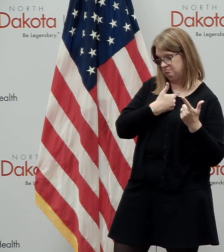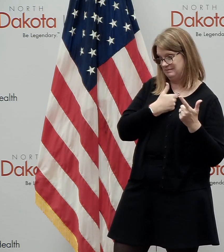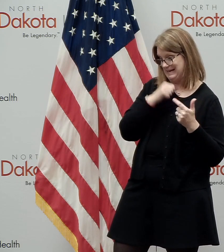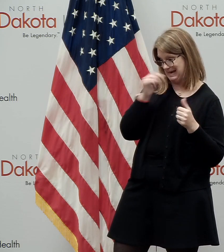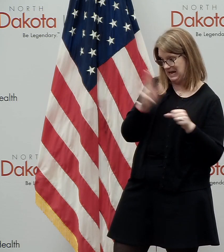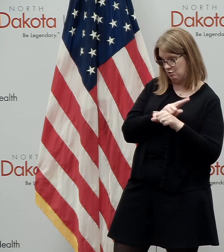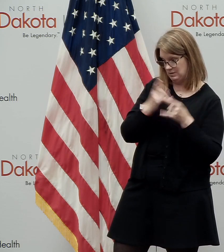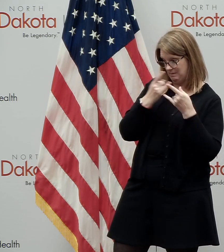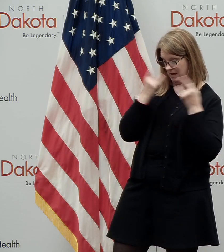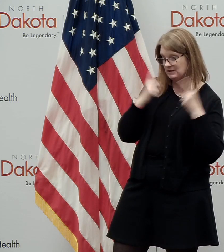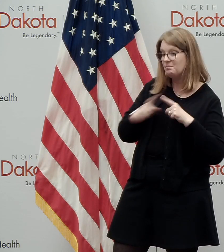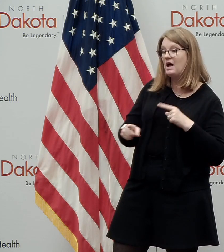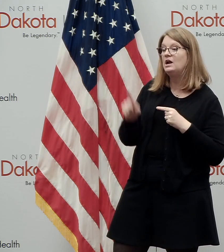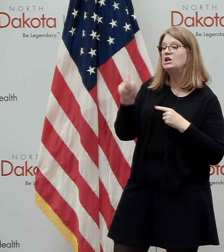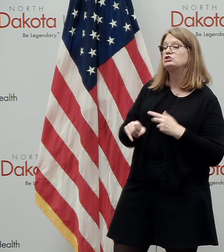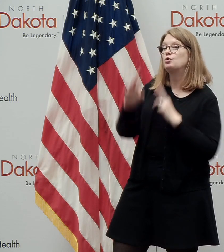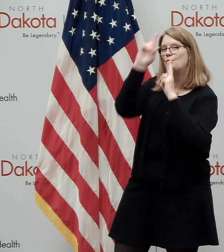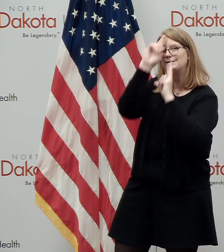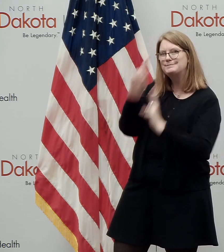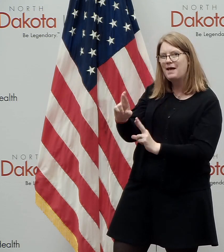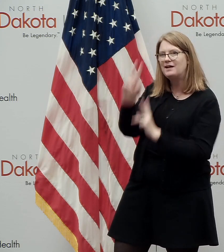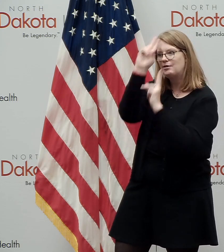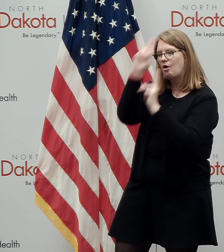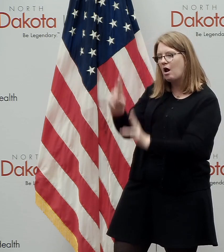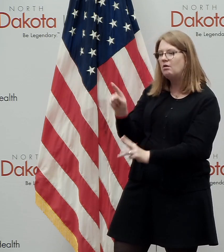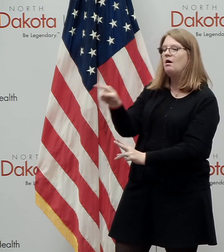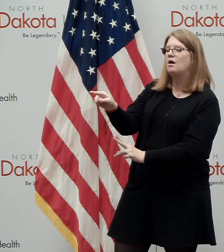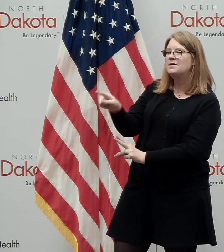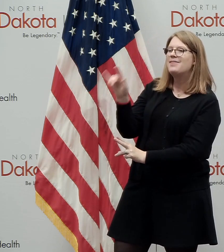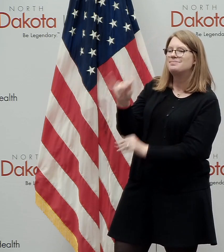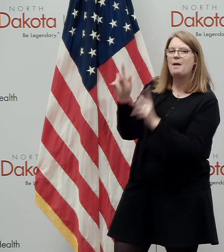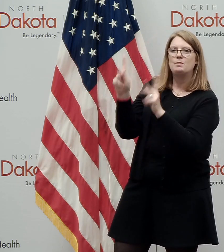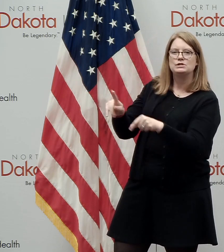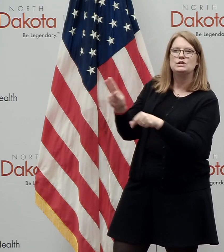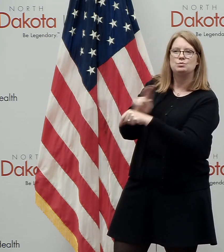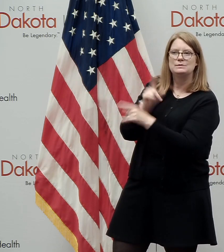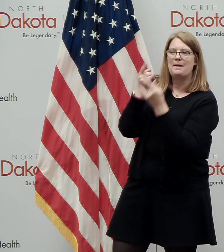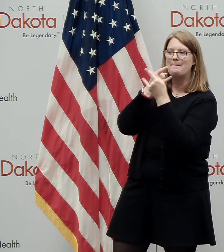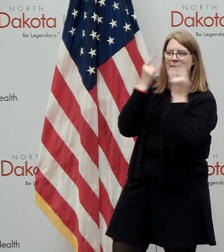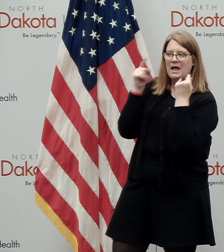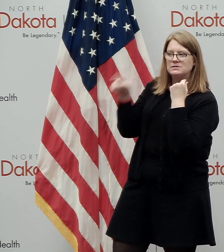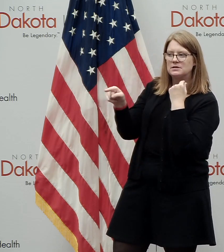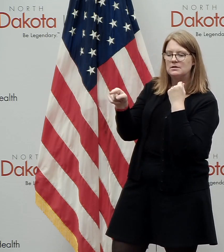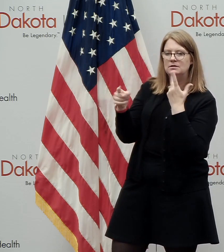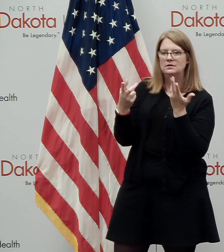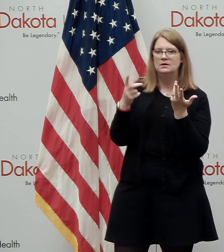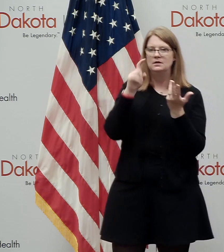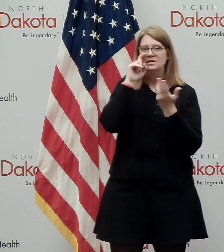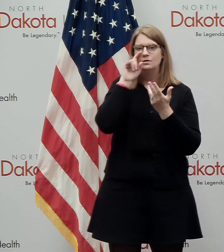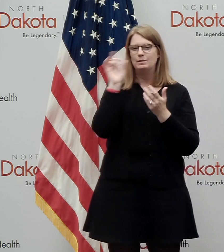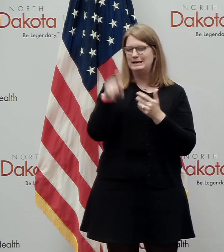to not wear one. So again, respect and empathy. I think we need more of that in our state, and maybe less government.